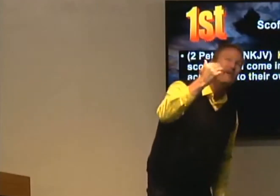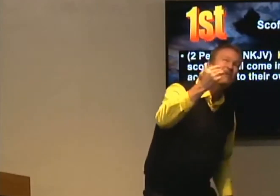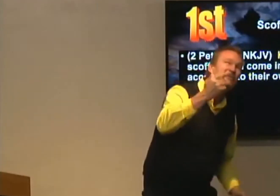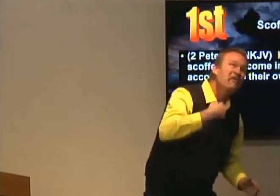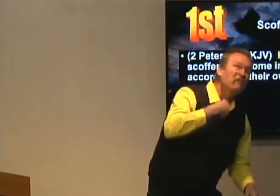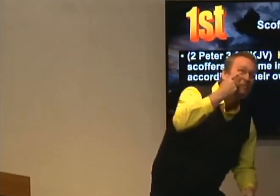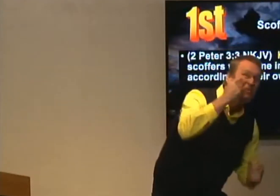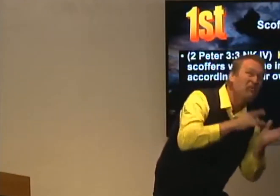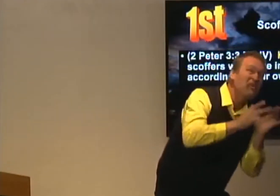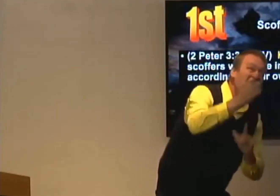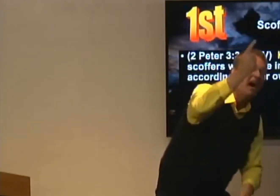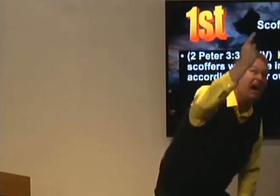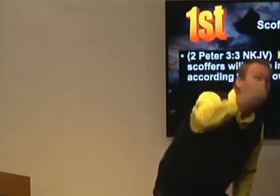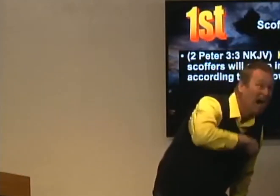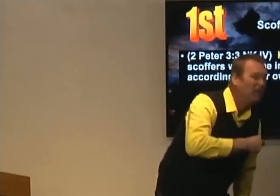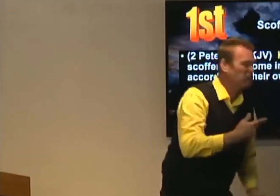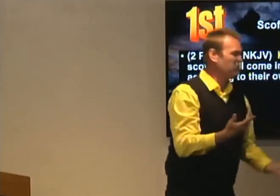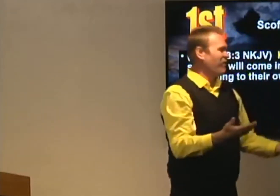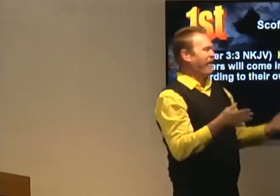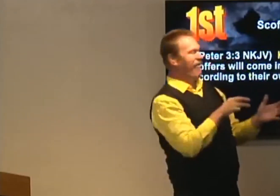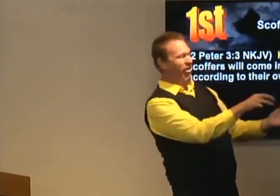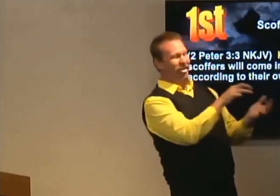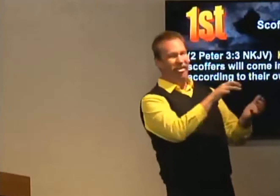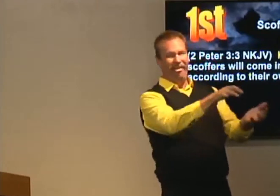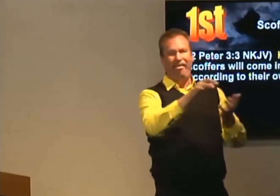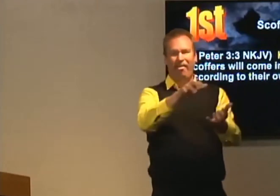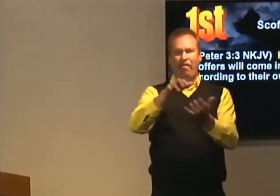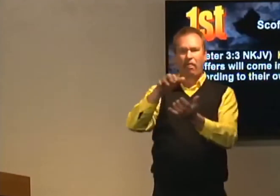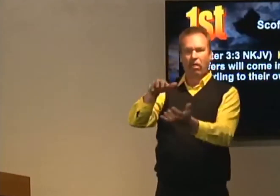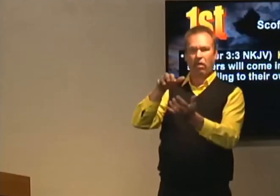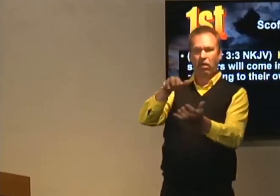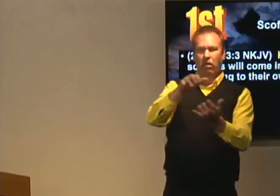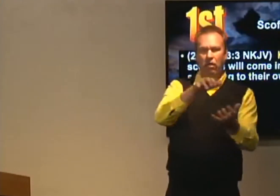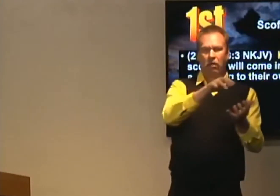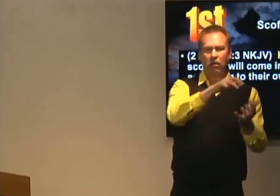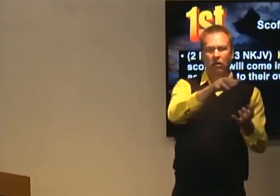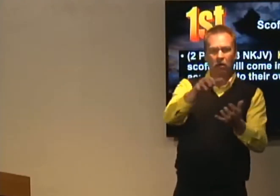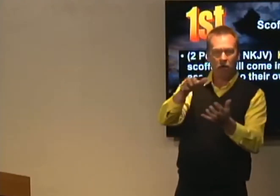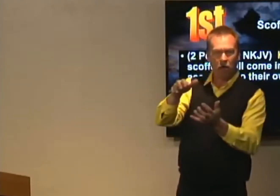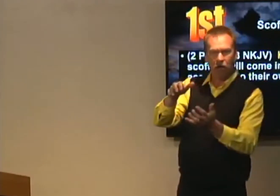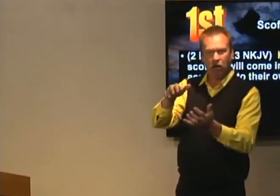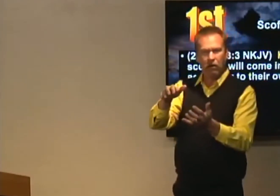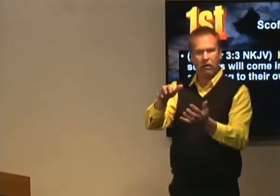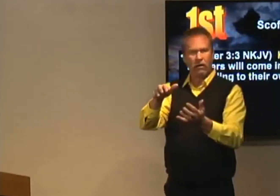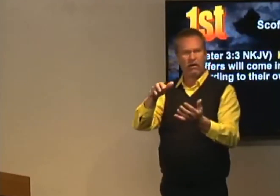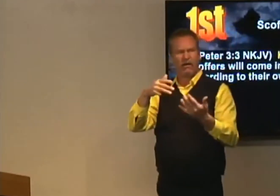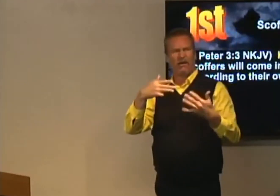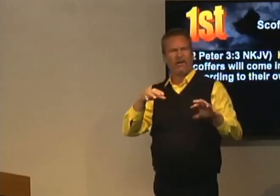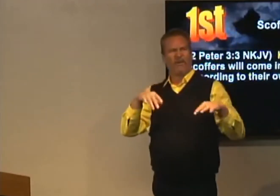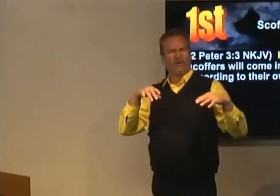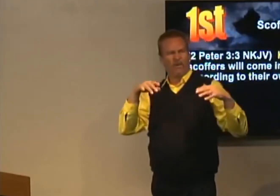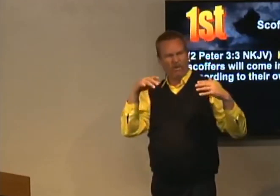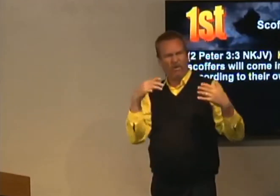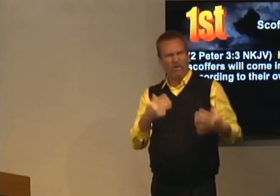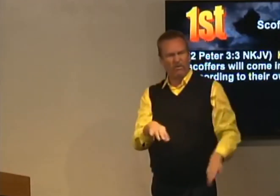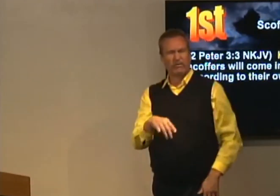rain. I don't see anything coming down from the sky. And they were laughing at him.